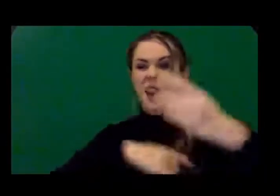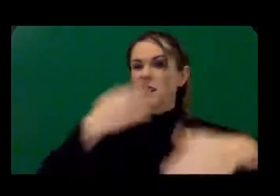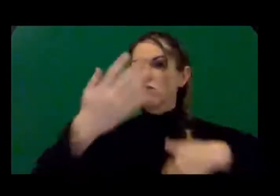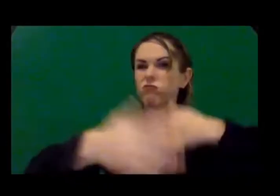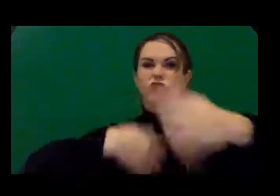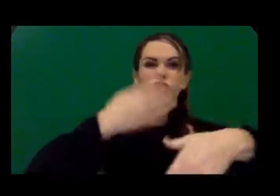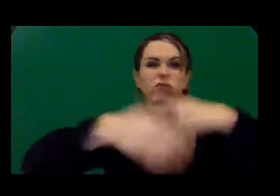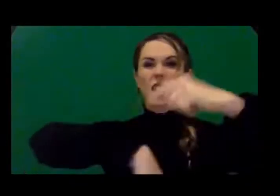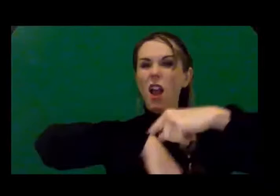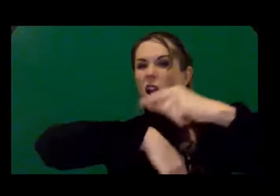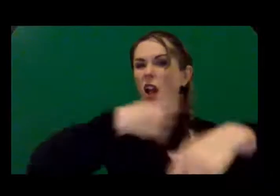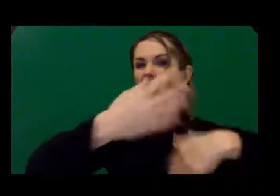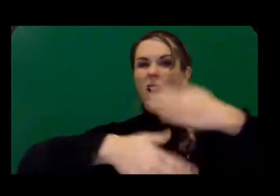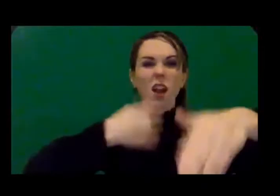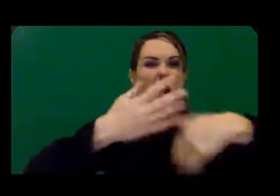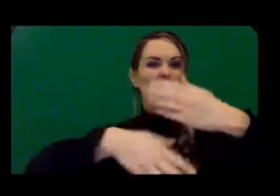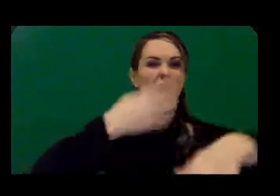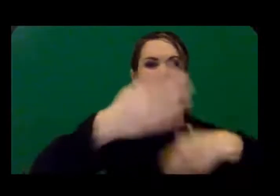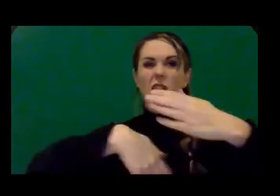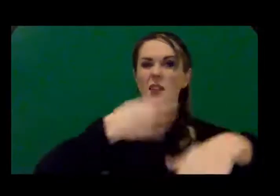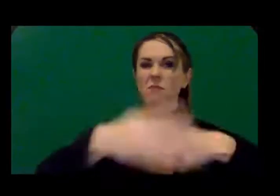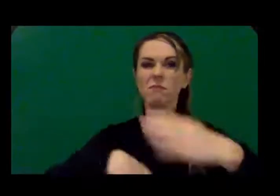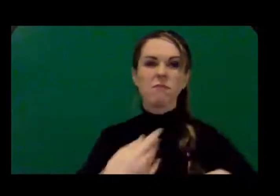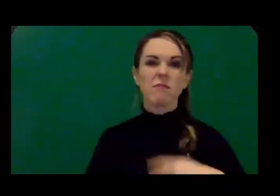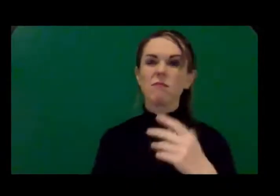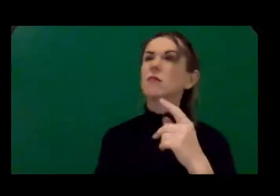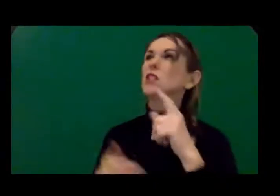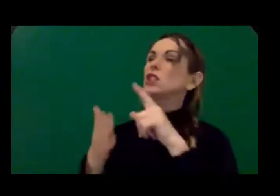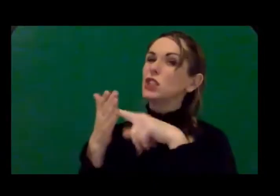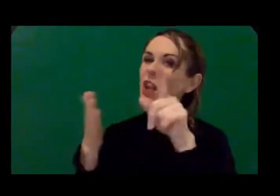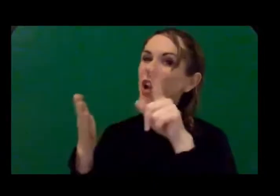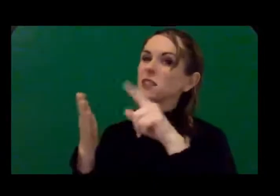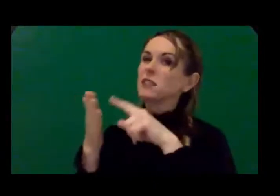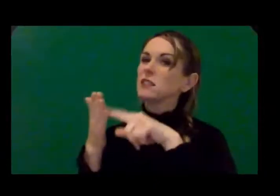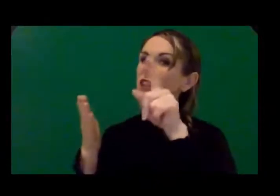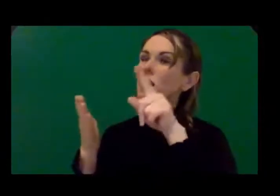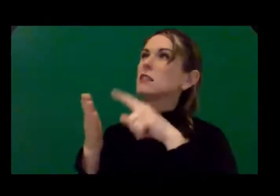along. He keeps checking and watching,